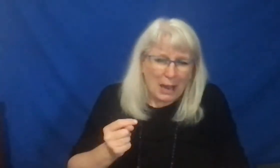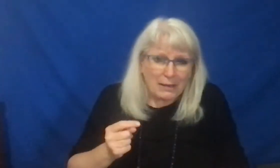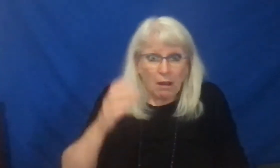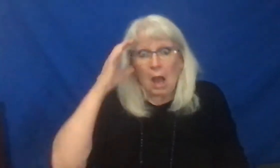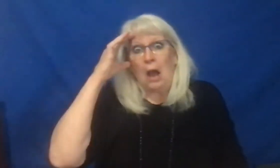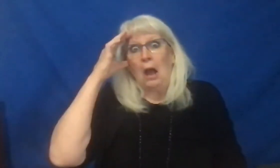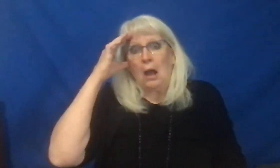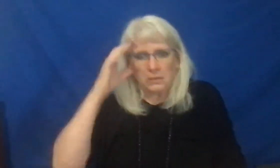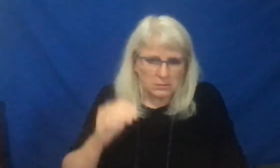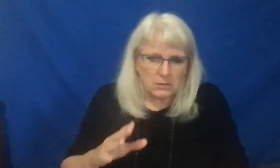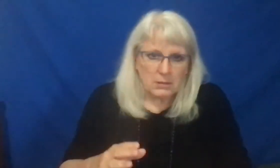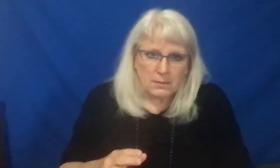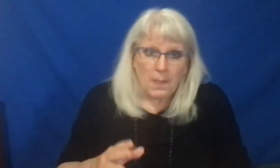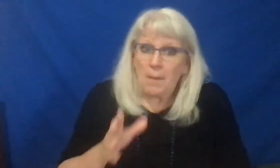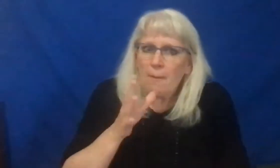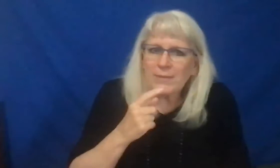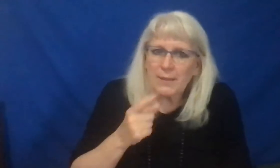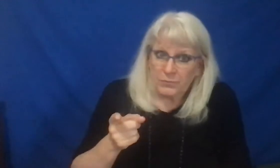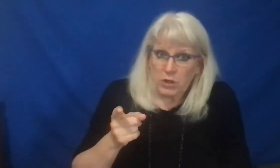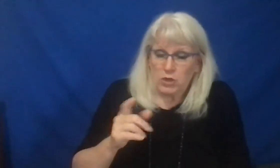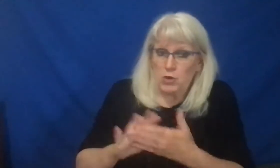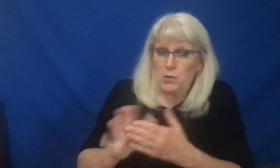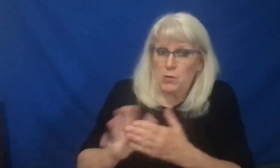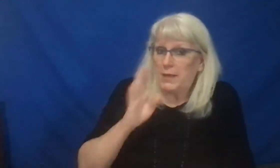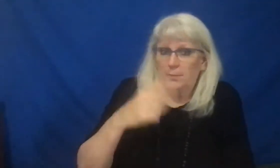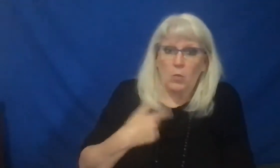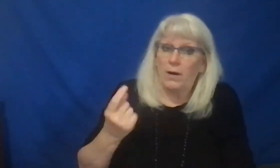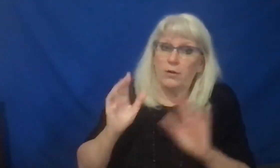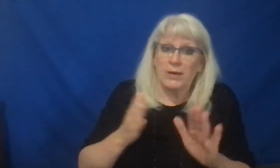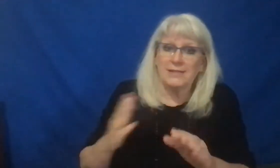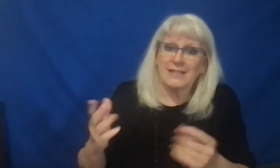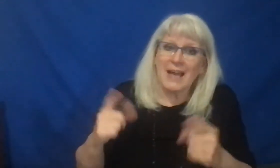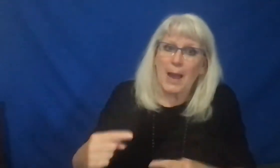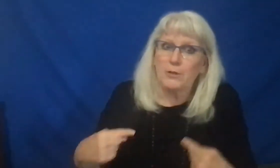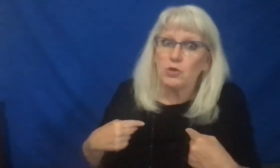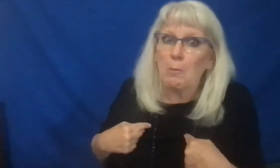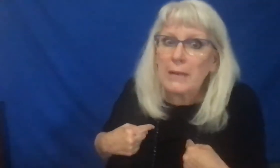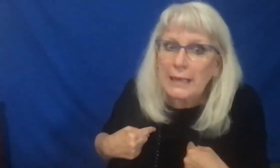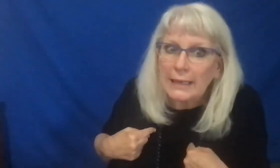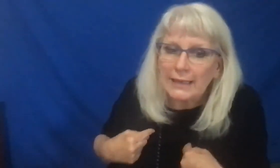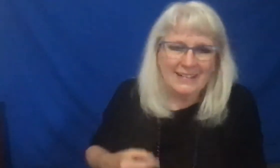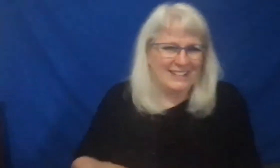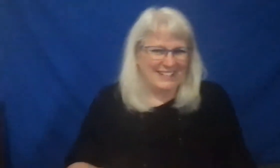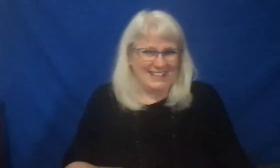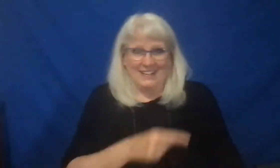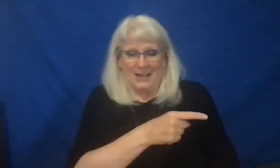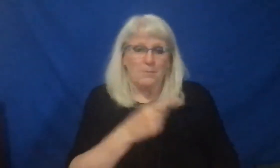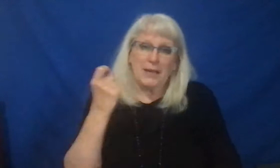to me, you getting sober was one of the greatest things that happened to me. Not just because she has a sober daughter, but